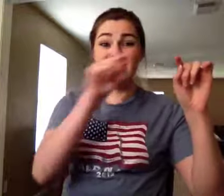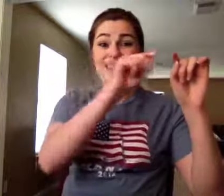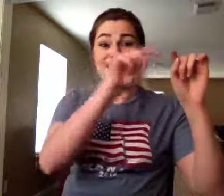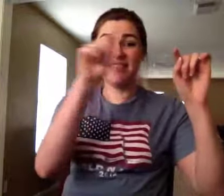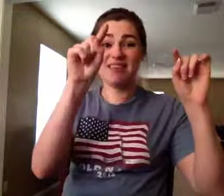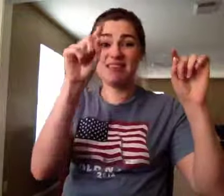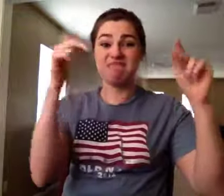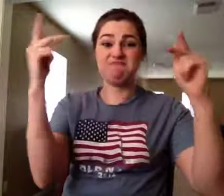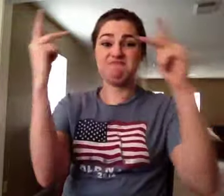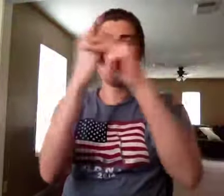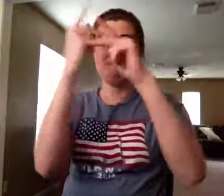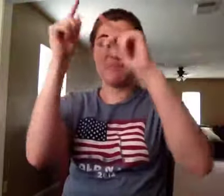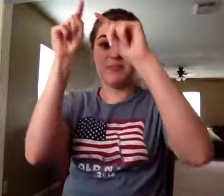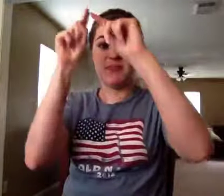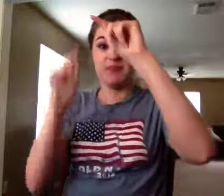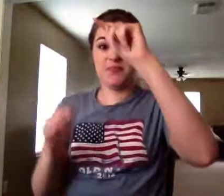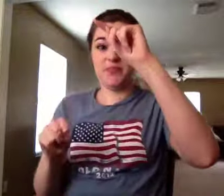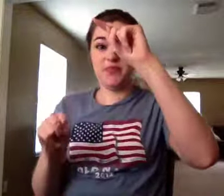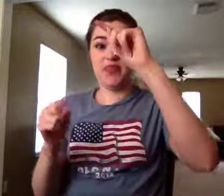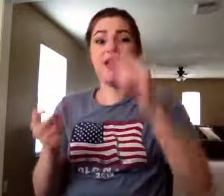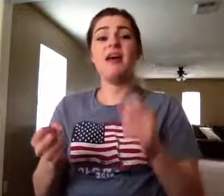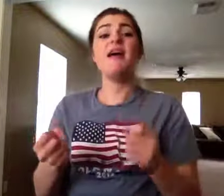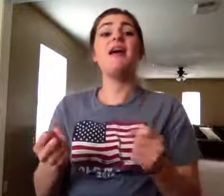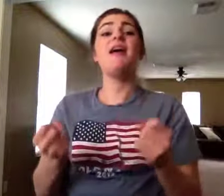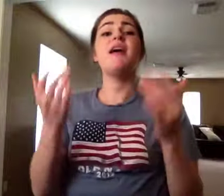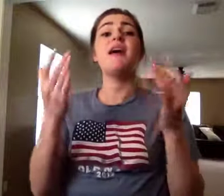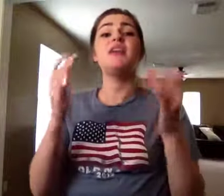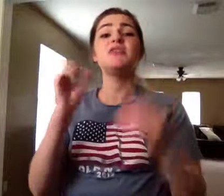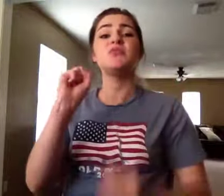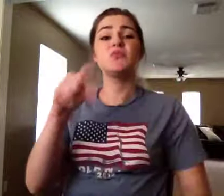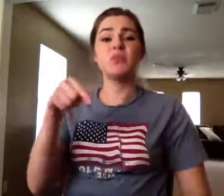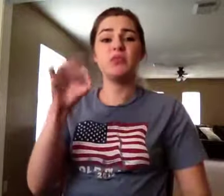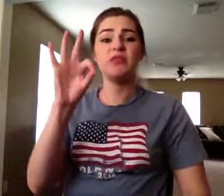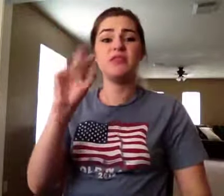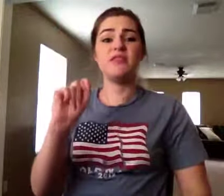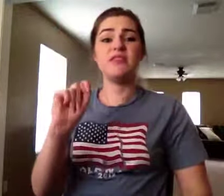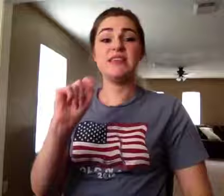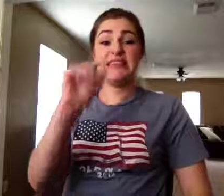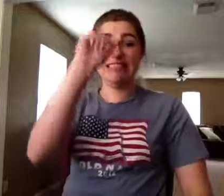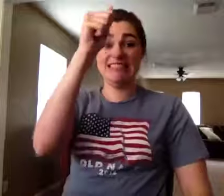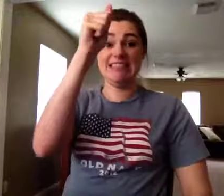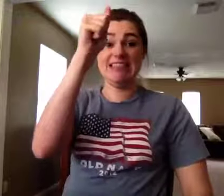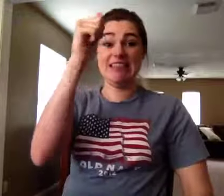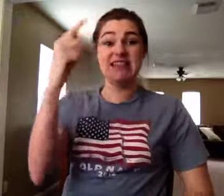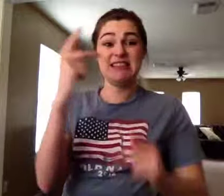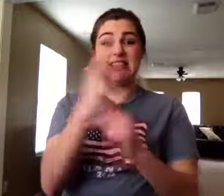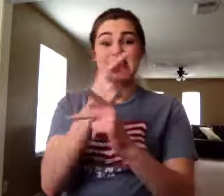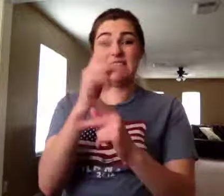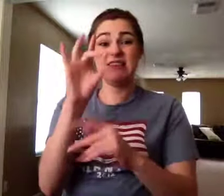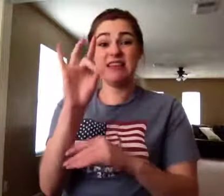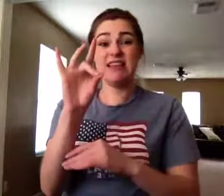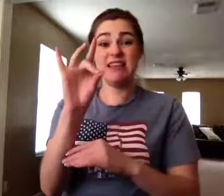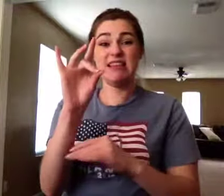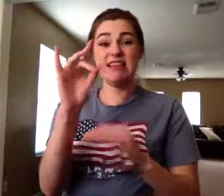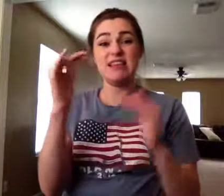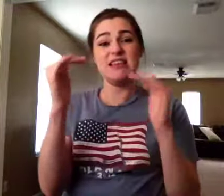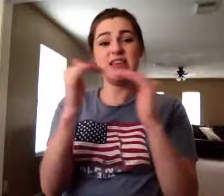we can get how many square feet? That's right, 10 times 8 equals 80 square feet. But like I said